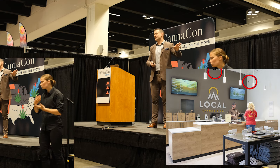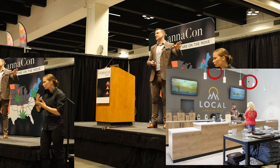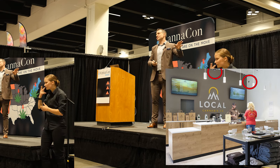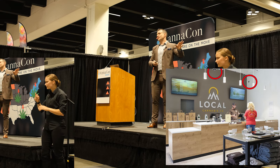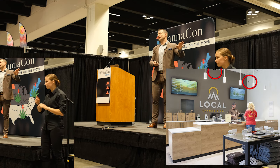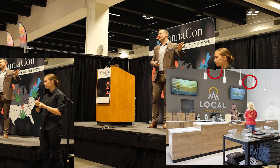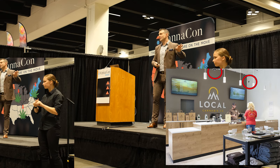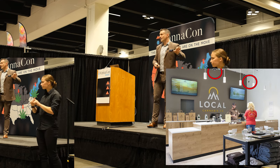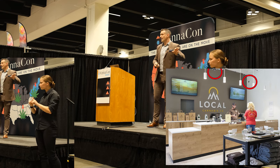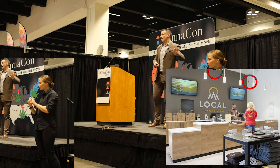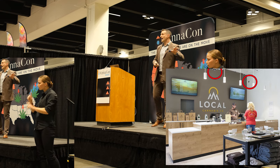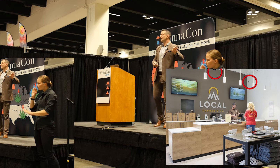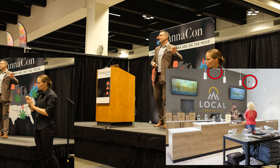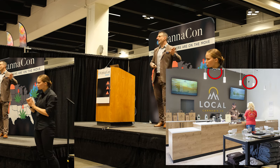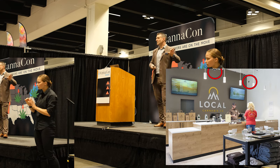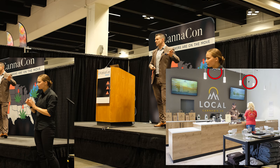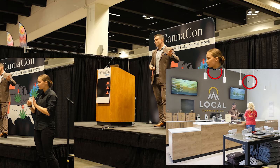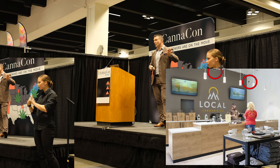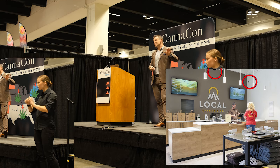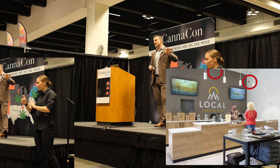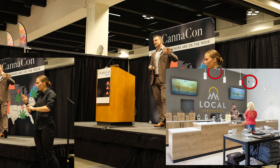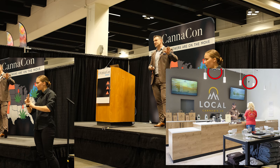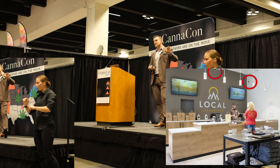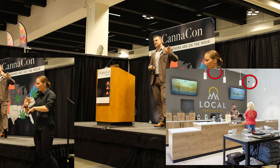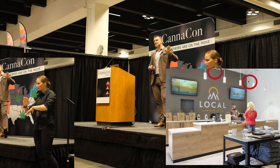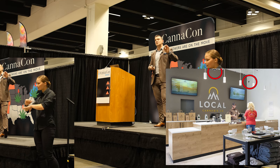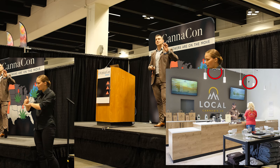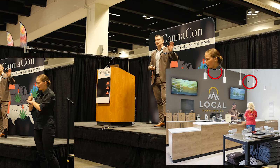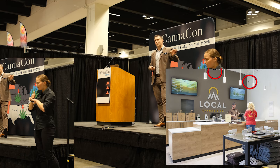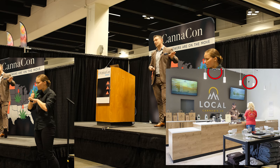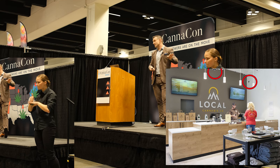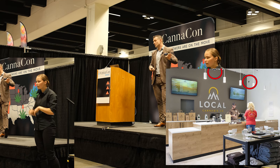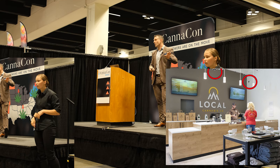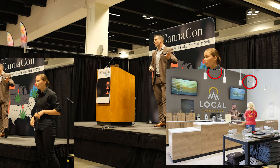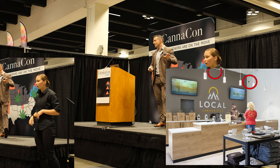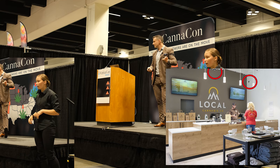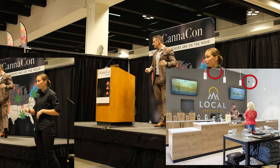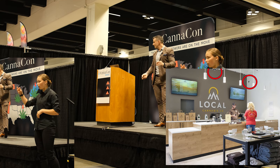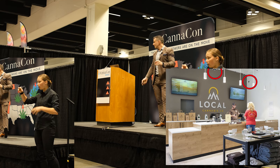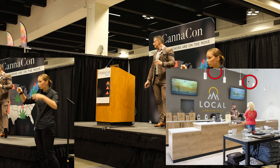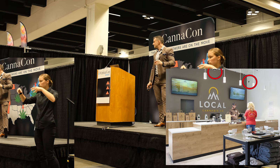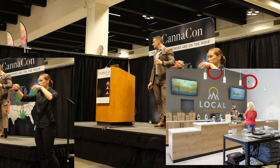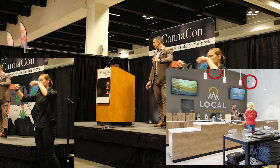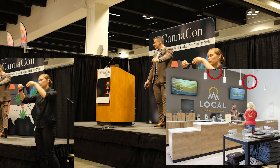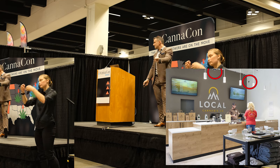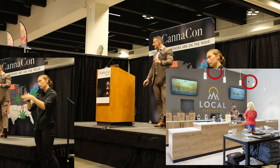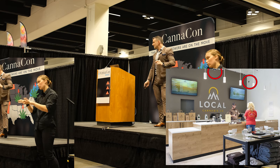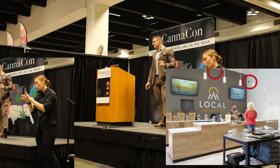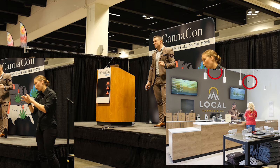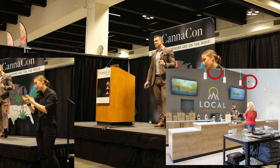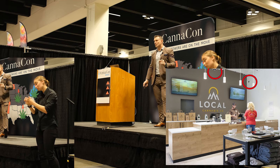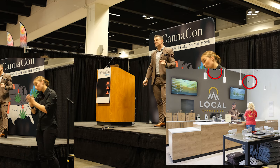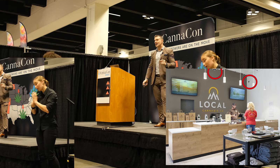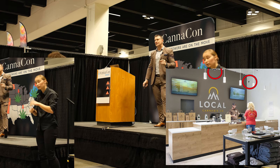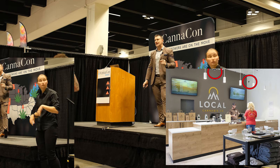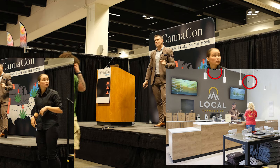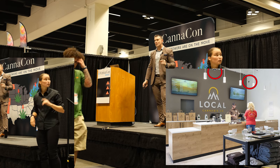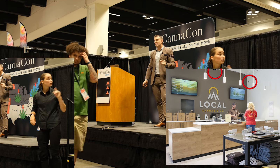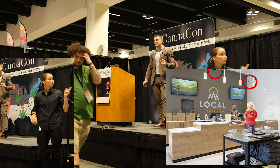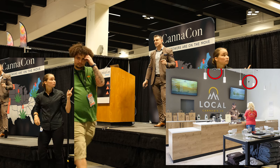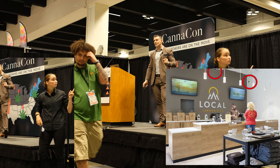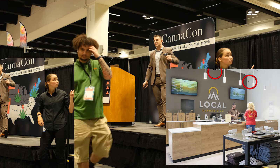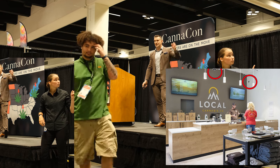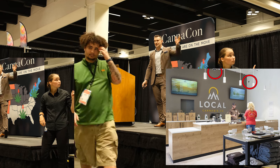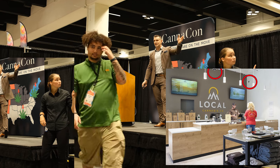of redundancy, right? Having cameras over point of sale systems is extremely important. It's required. So in this case, we've got a dome style